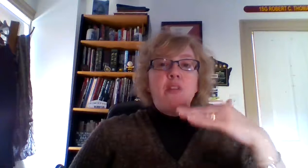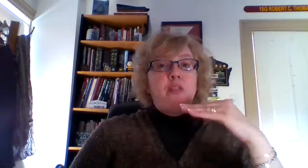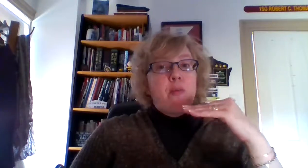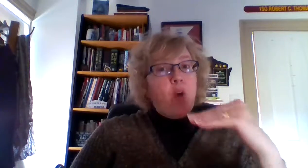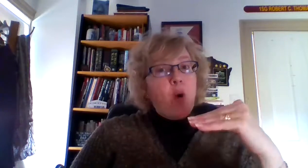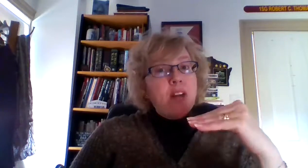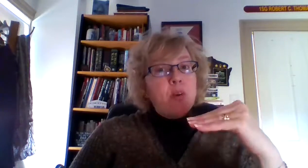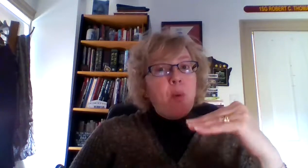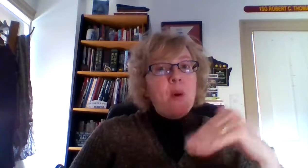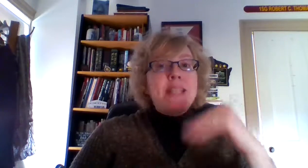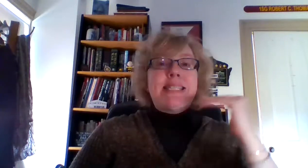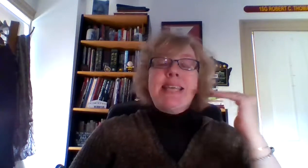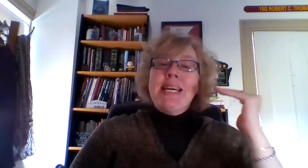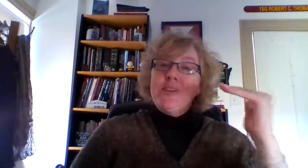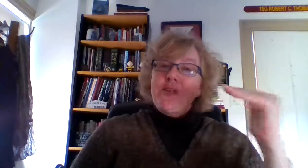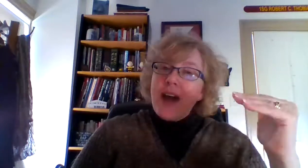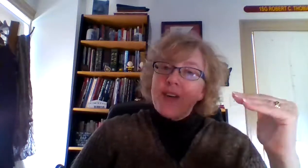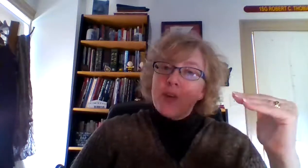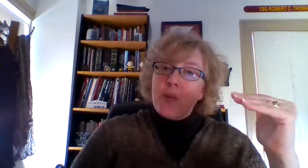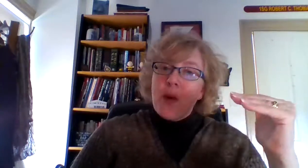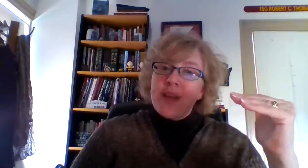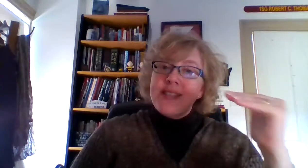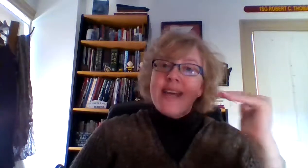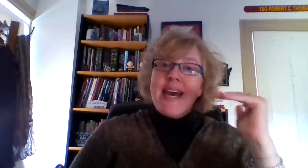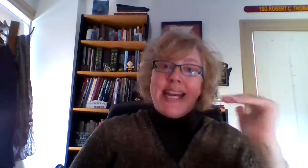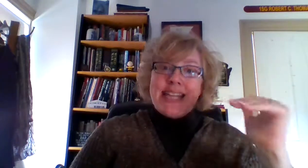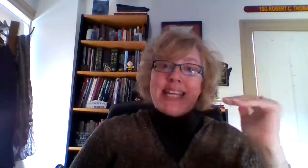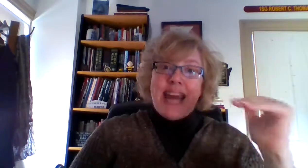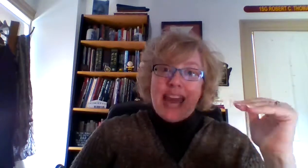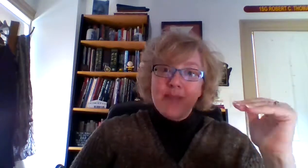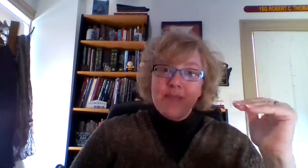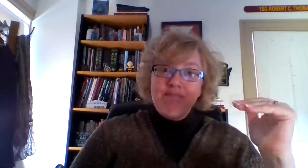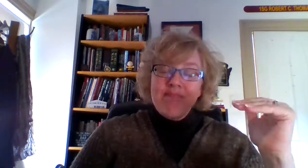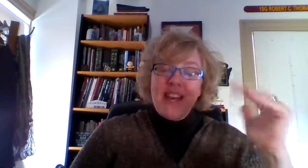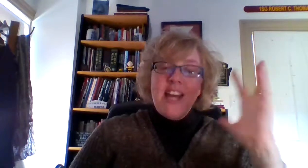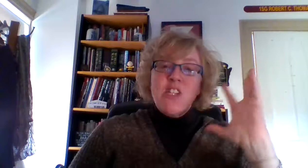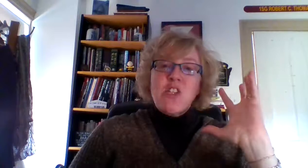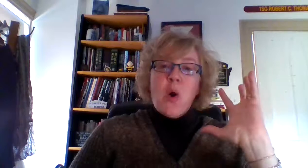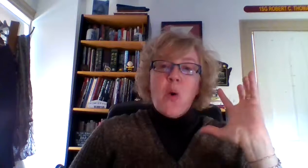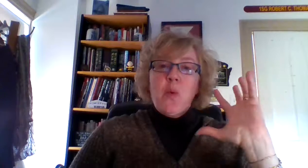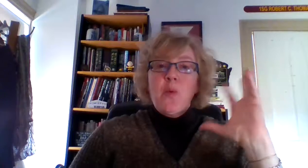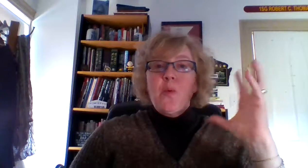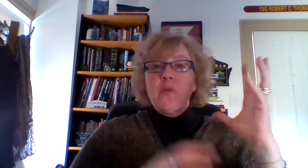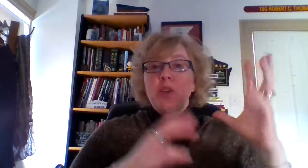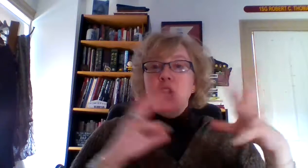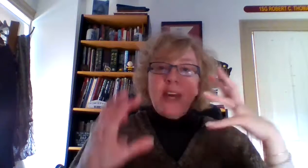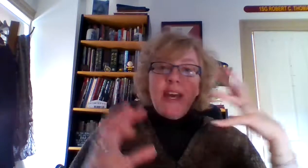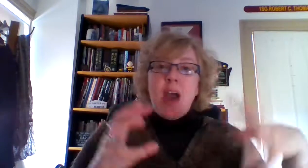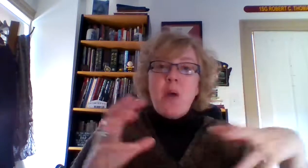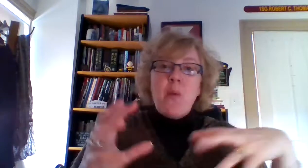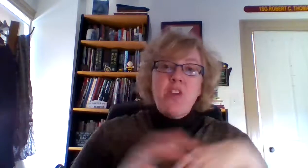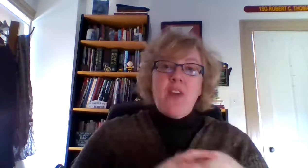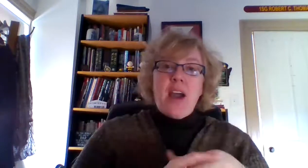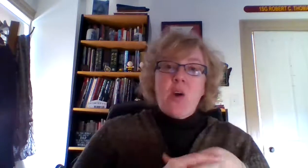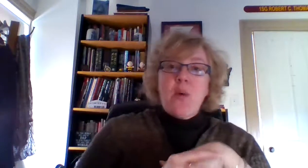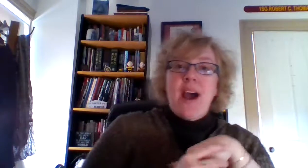from 400 points to 500 points is an A. So looking at what you've got going on